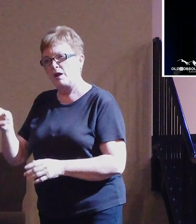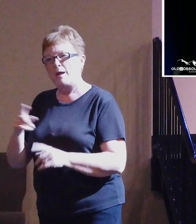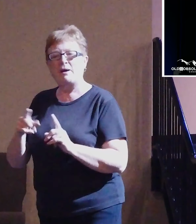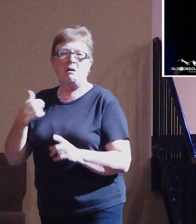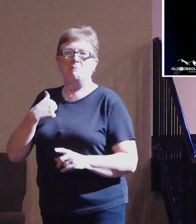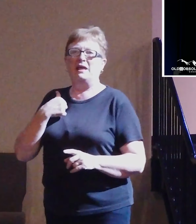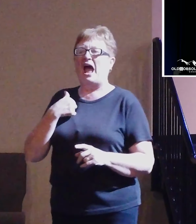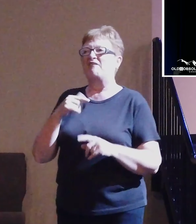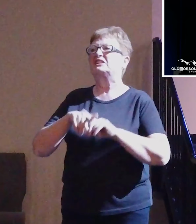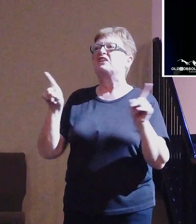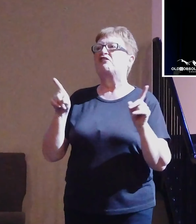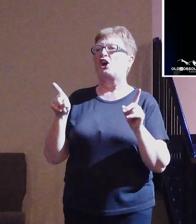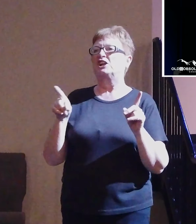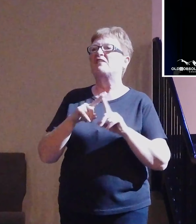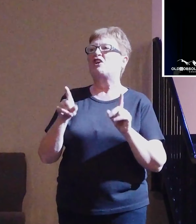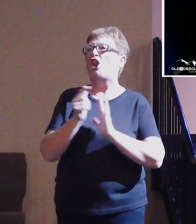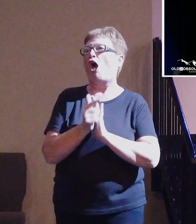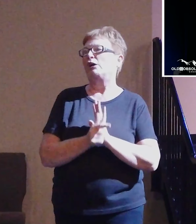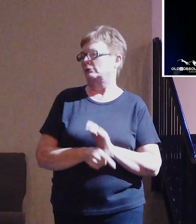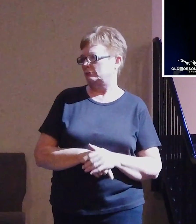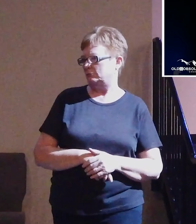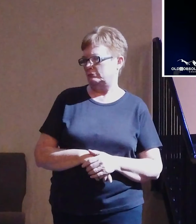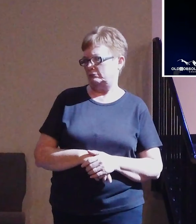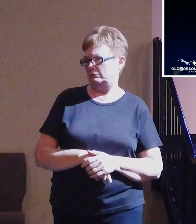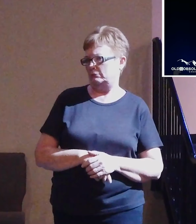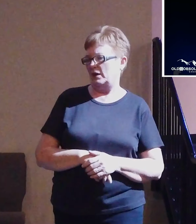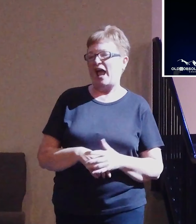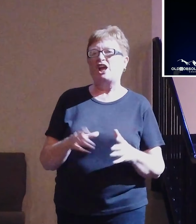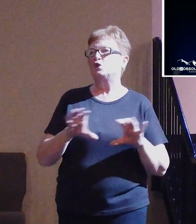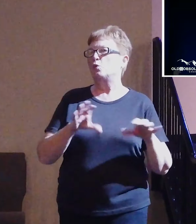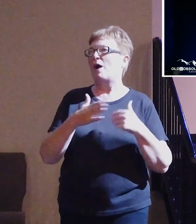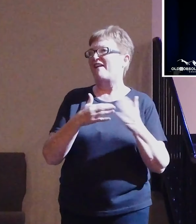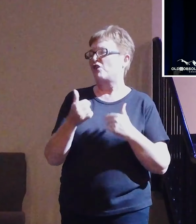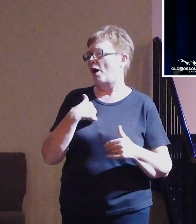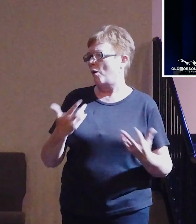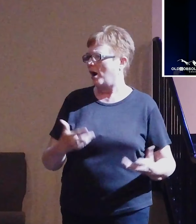come in the form of a blank page. We do whatever we want.